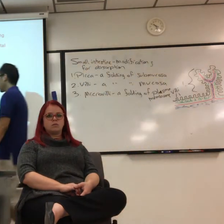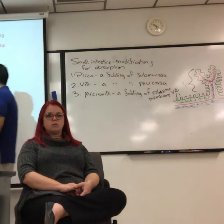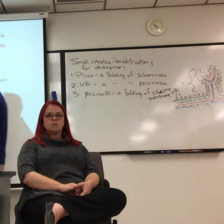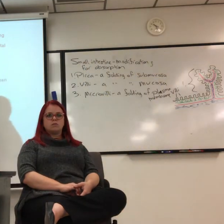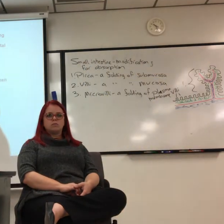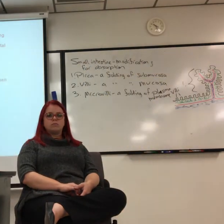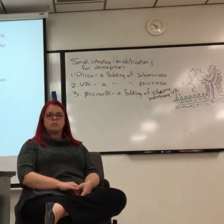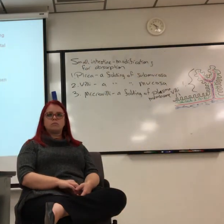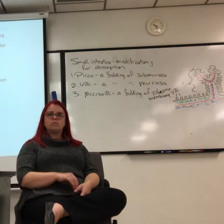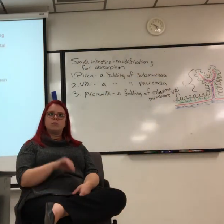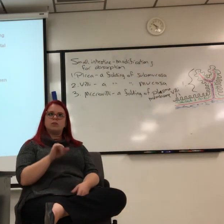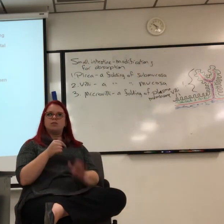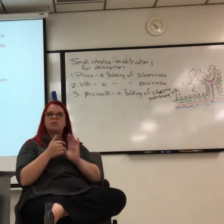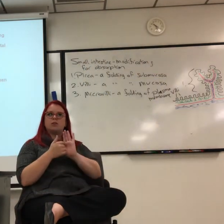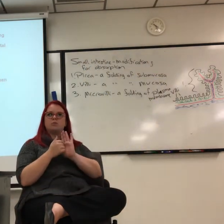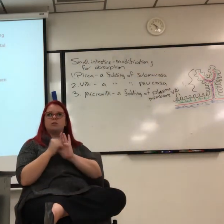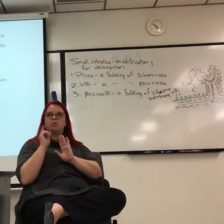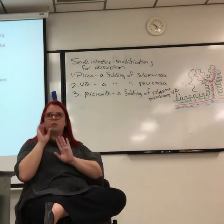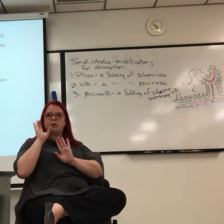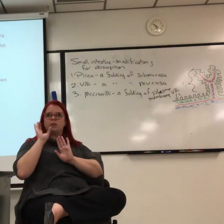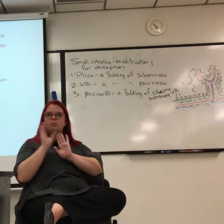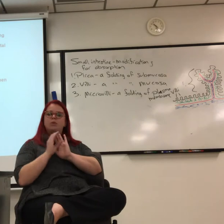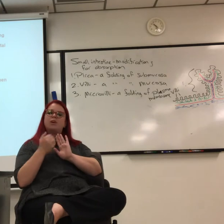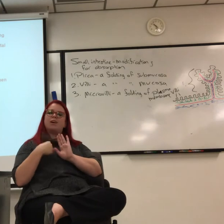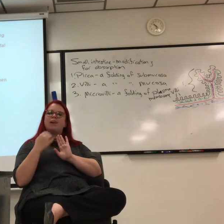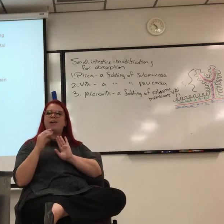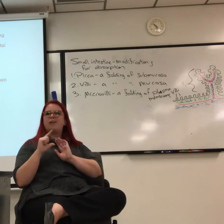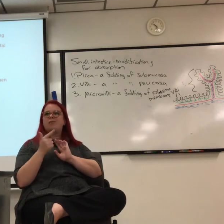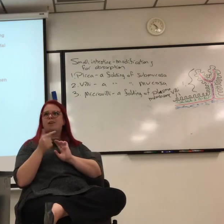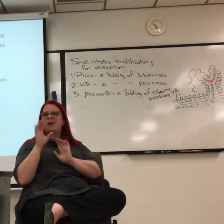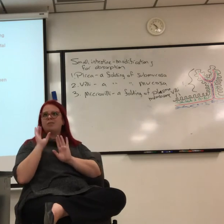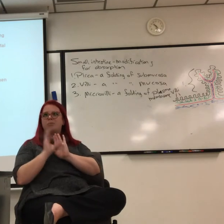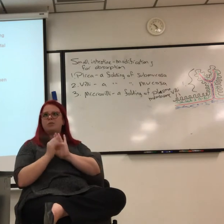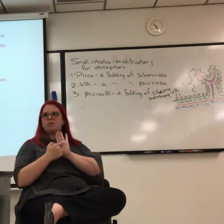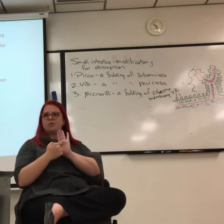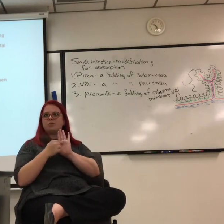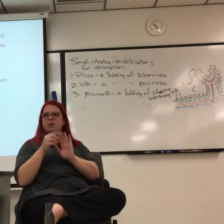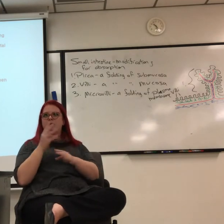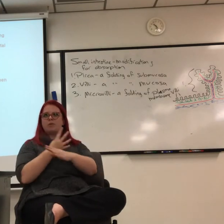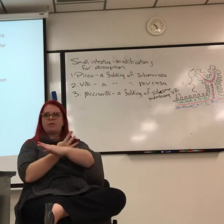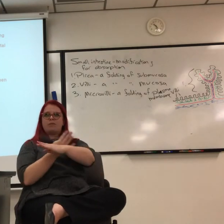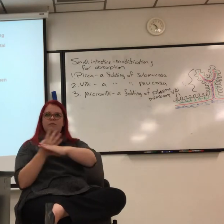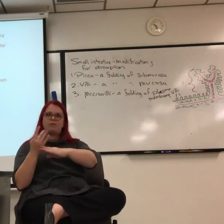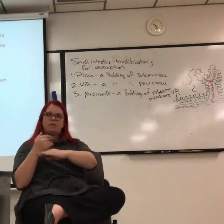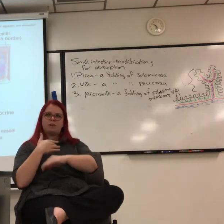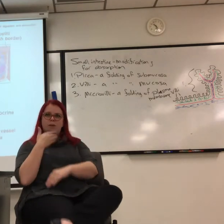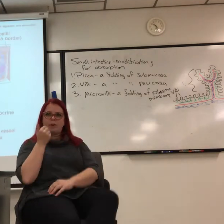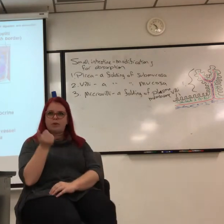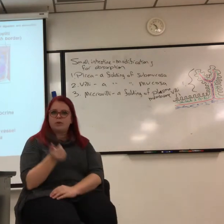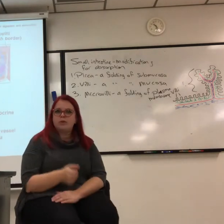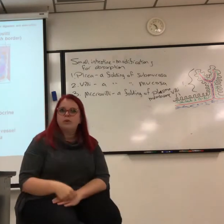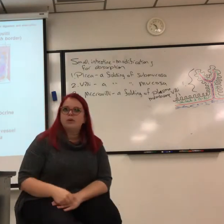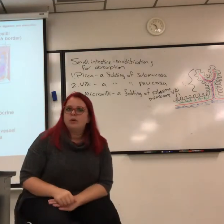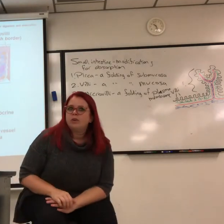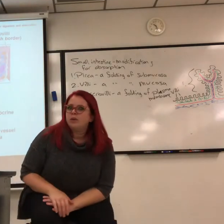So that's what they're showing you there. I have other pictures to show you the villi better. Here's the villi.